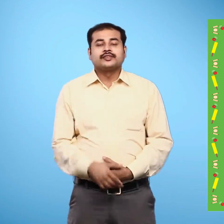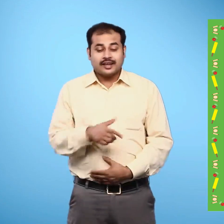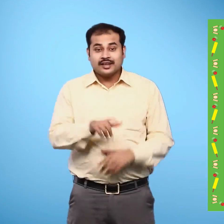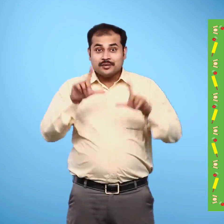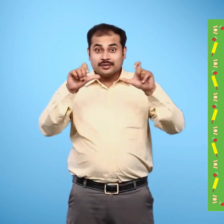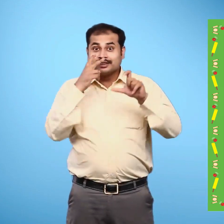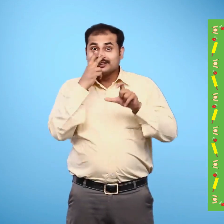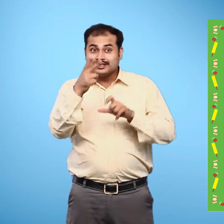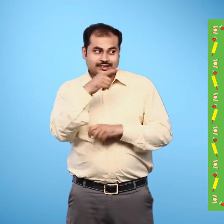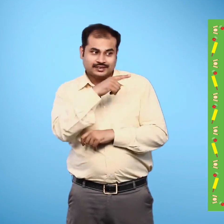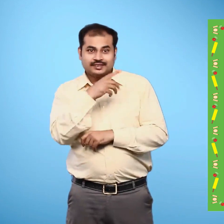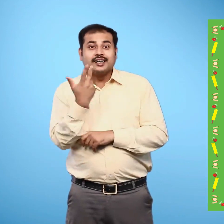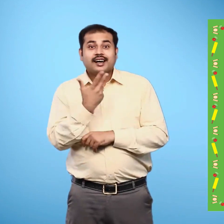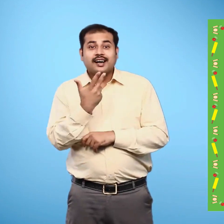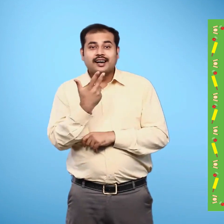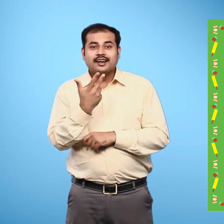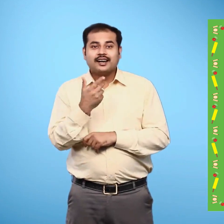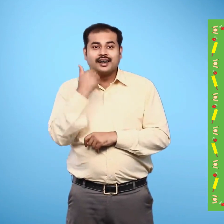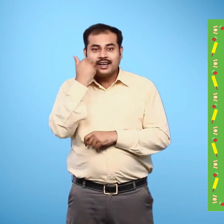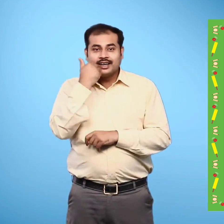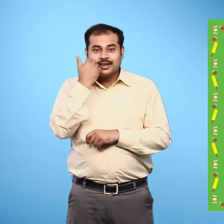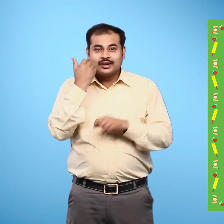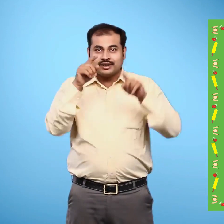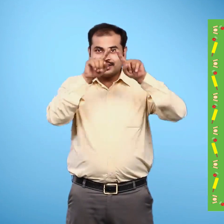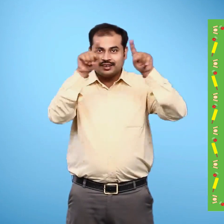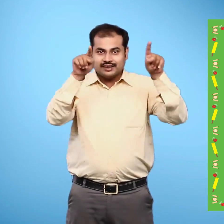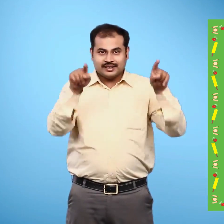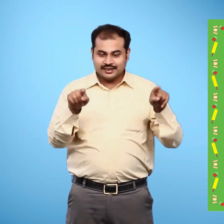Picture shows a postcard at the right side of the page.